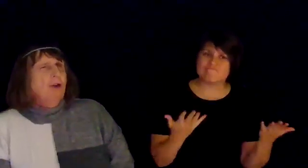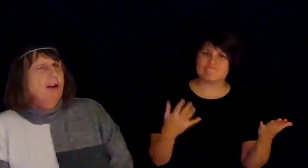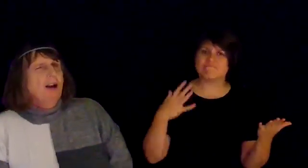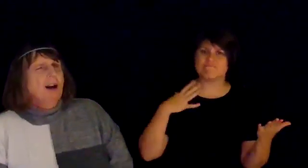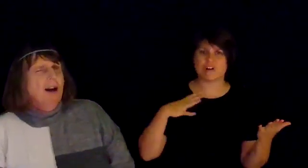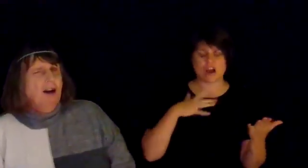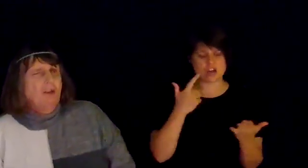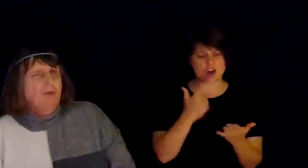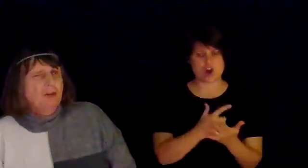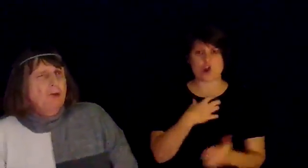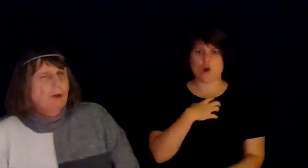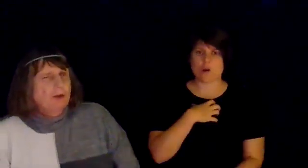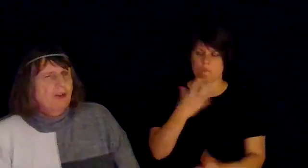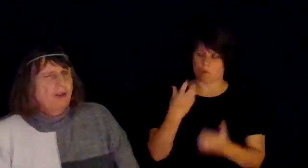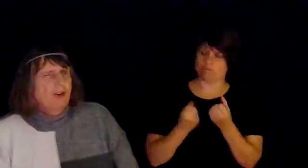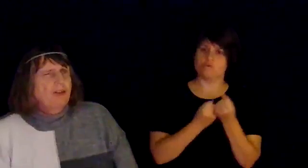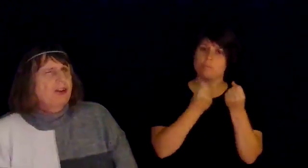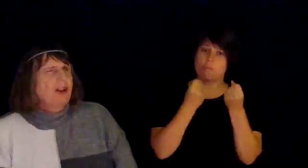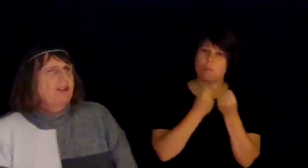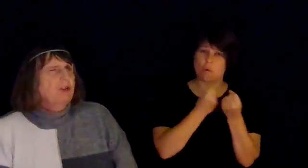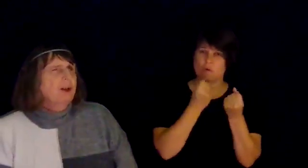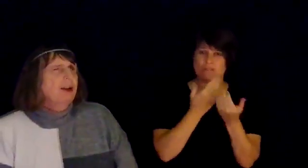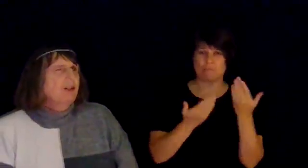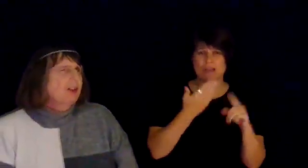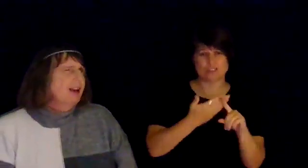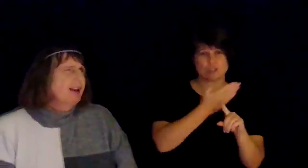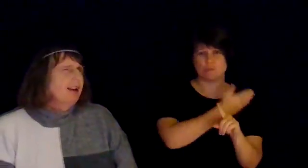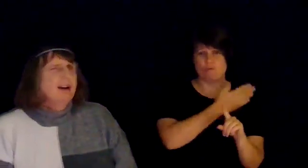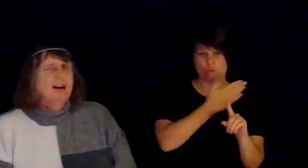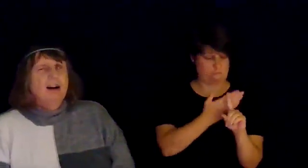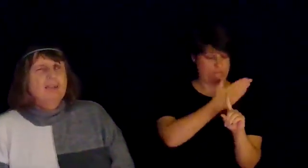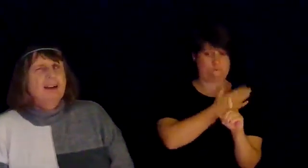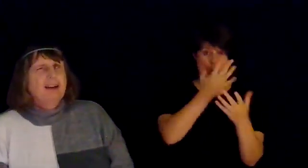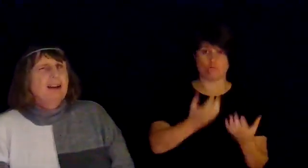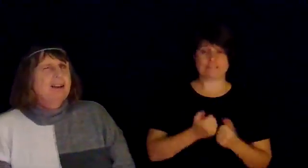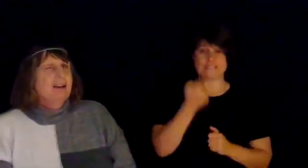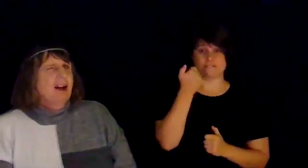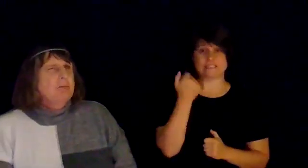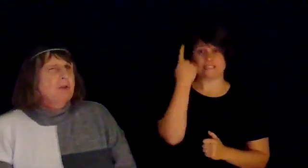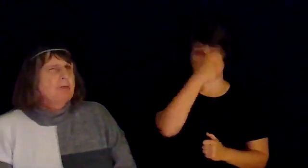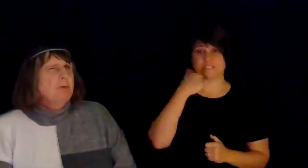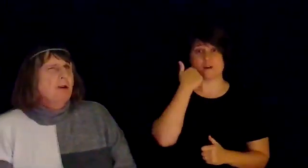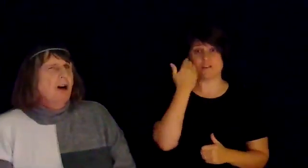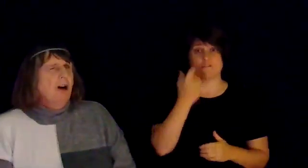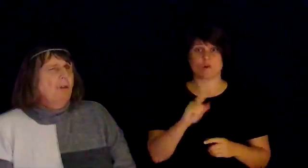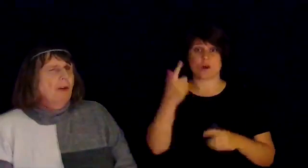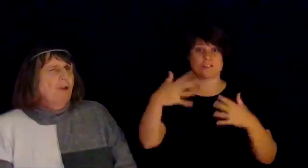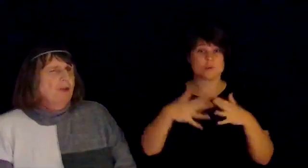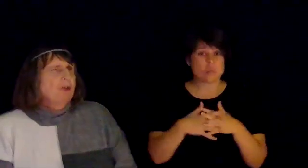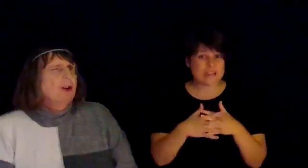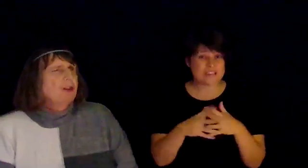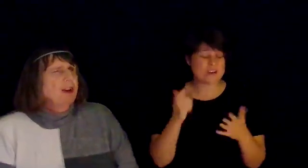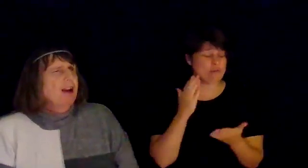lot more support than the 6 hours a week I was getting. I really need a minimum